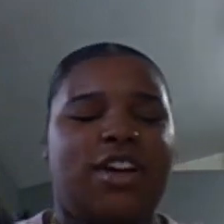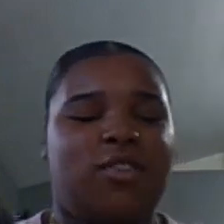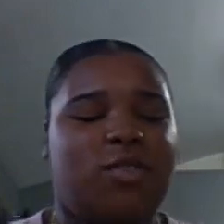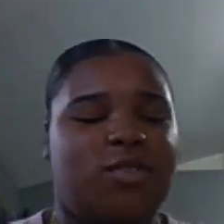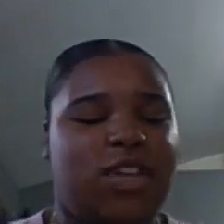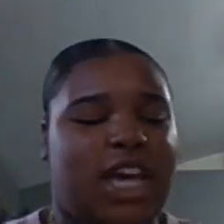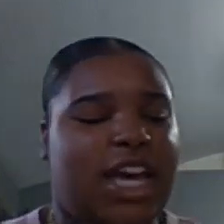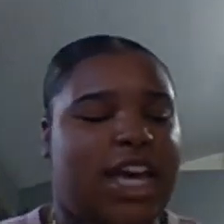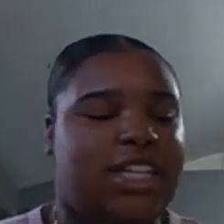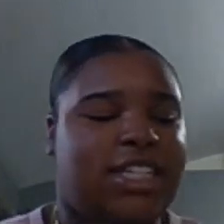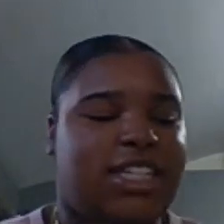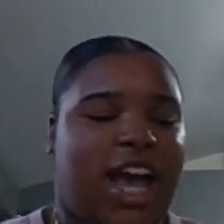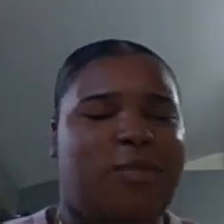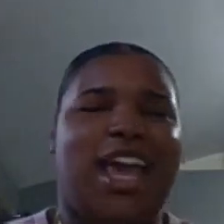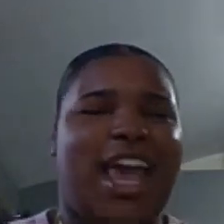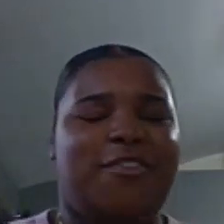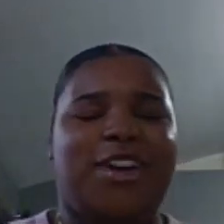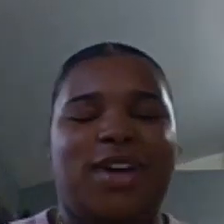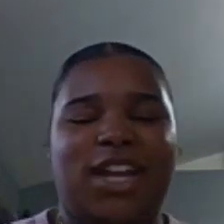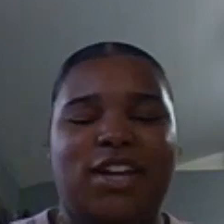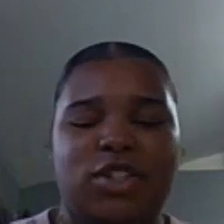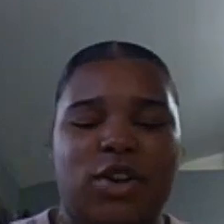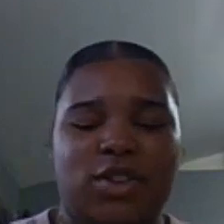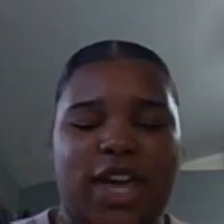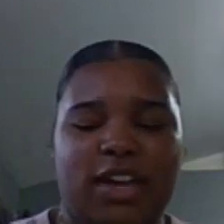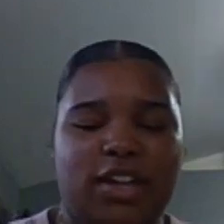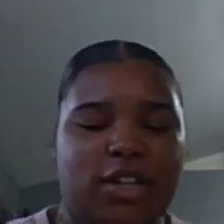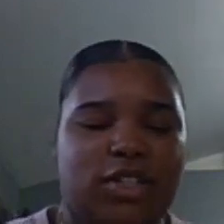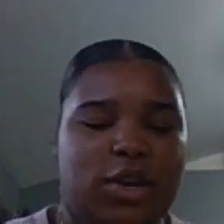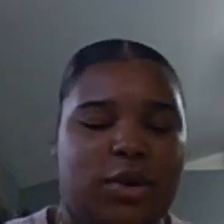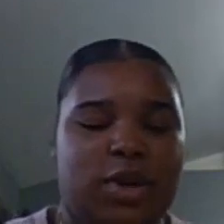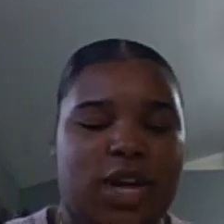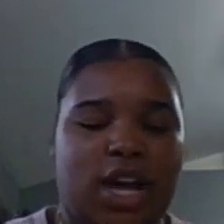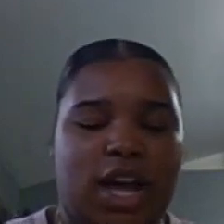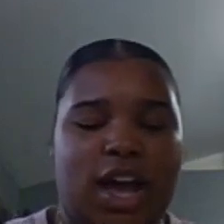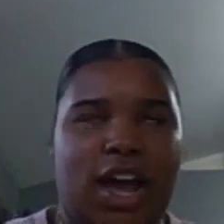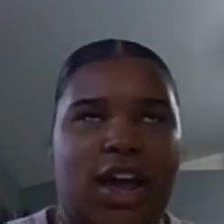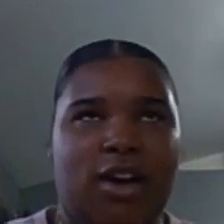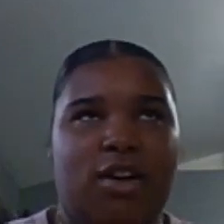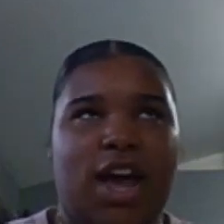very difficult, and I would hate for anybody else to go through that. So